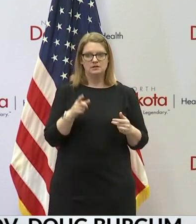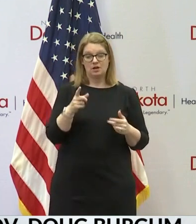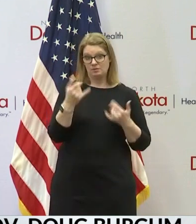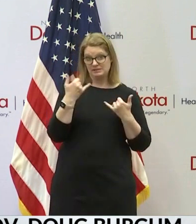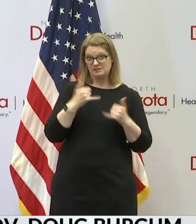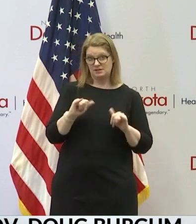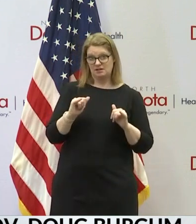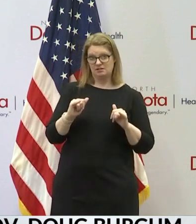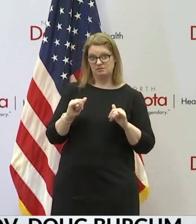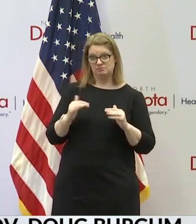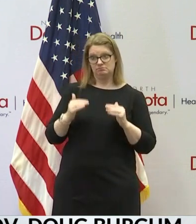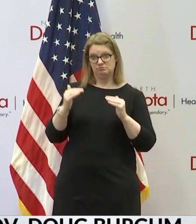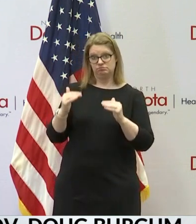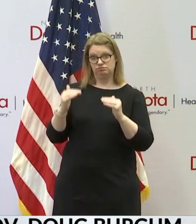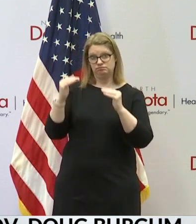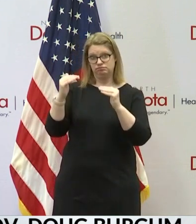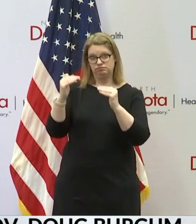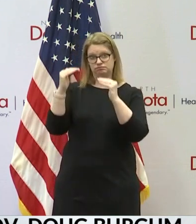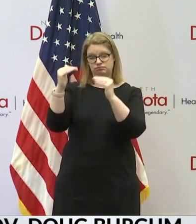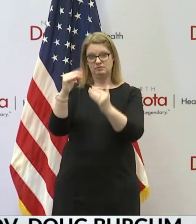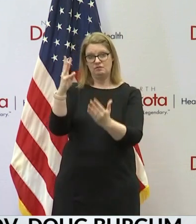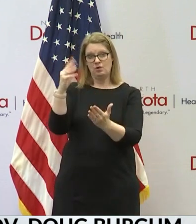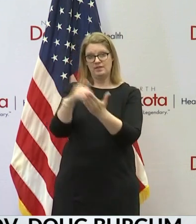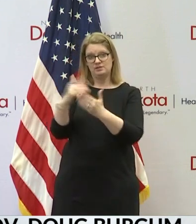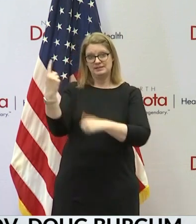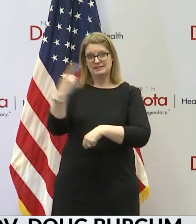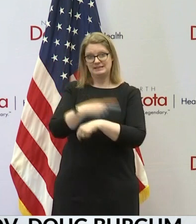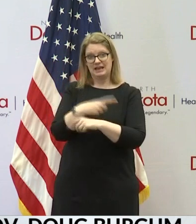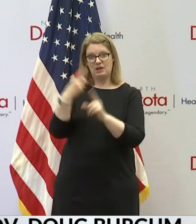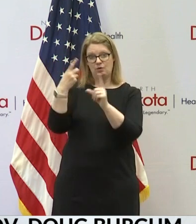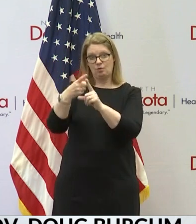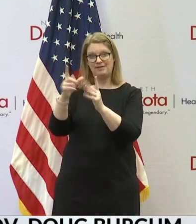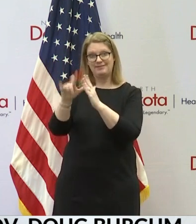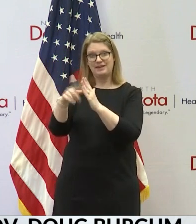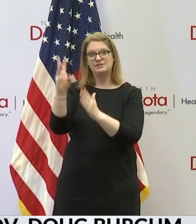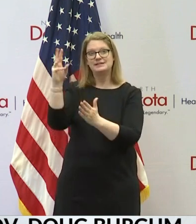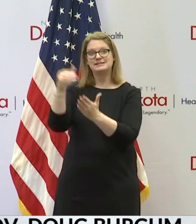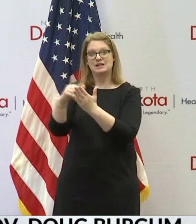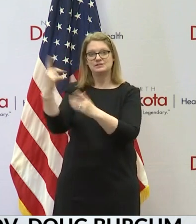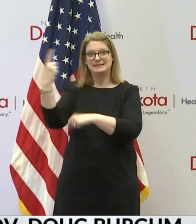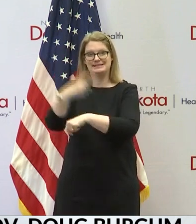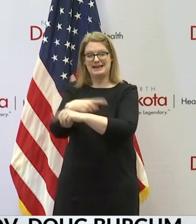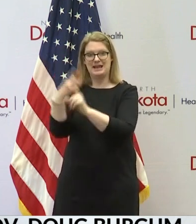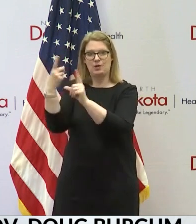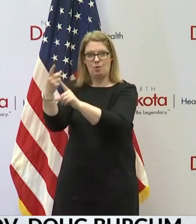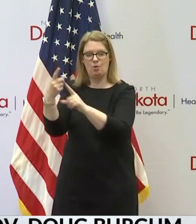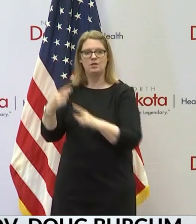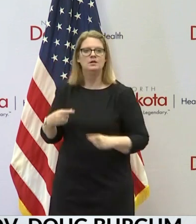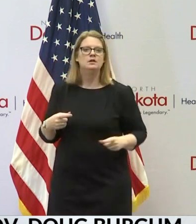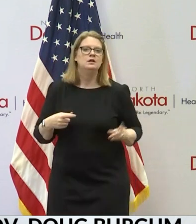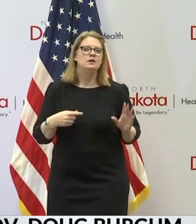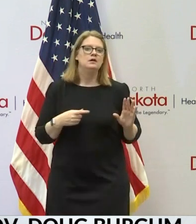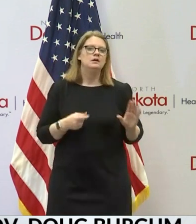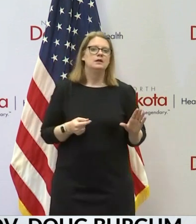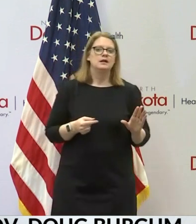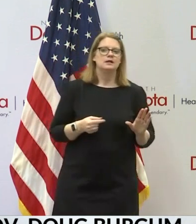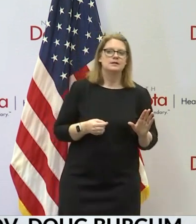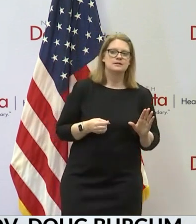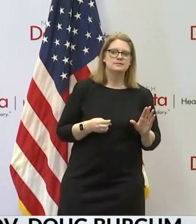on track to be hitting the 4,000 a day goal and then later on the 6,000 a day? Well, I've expressed